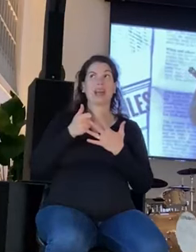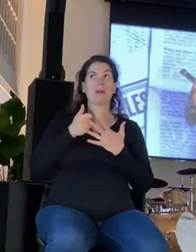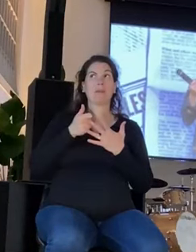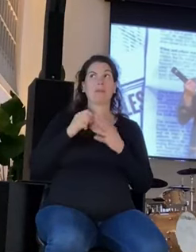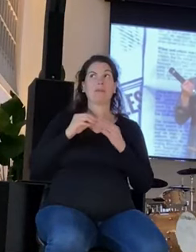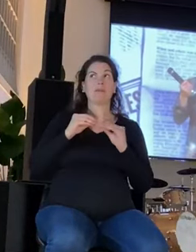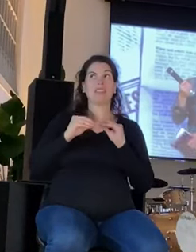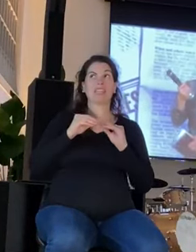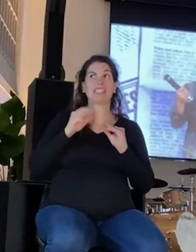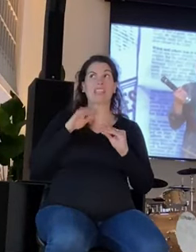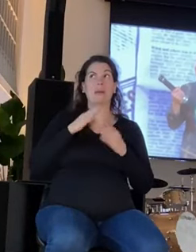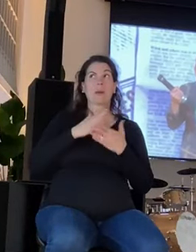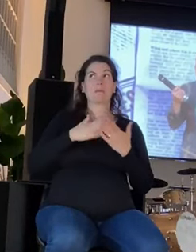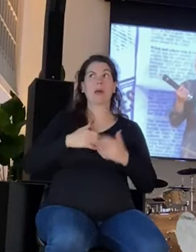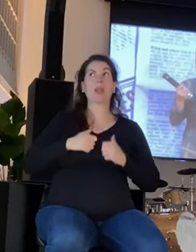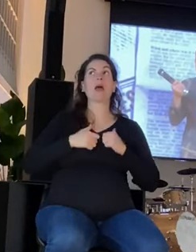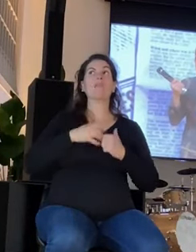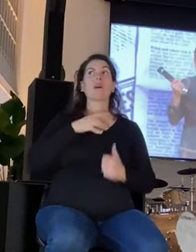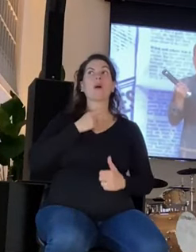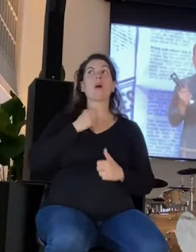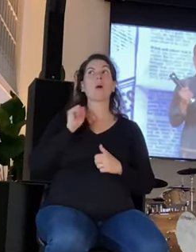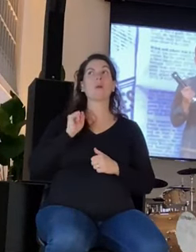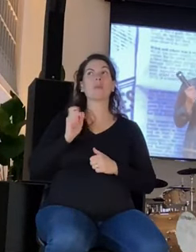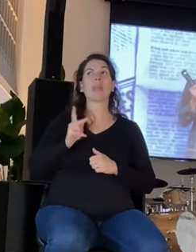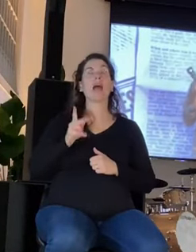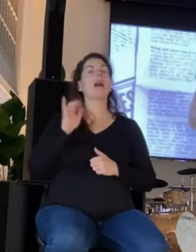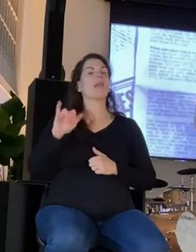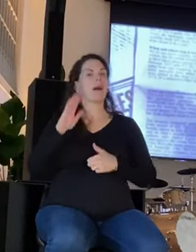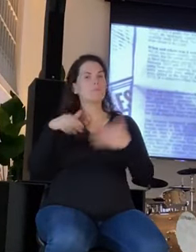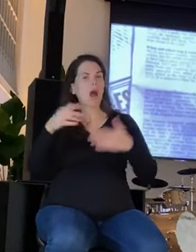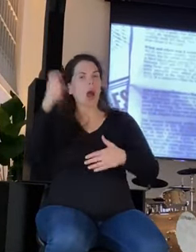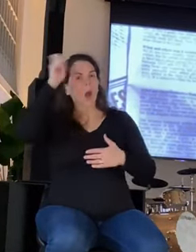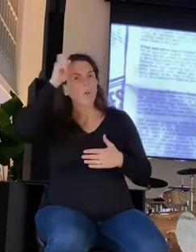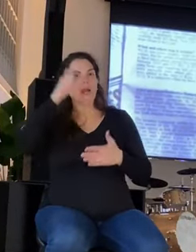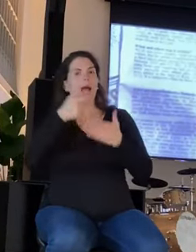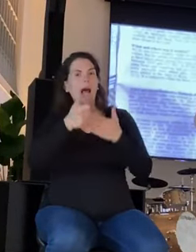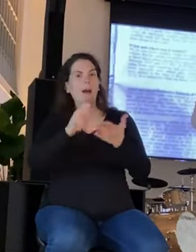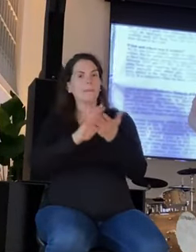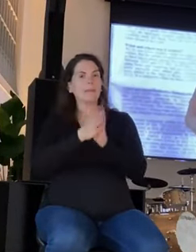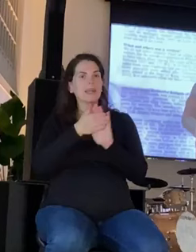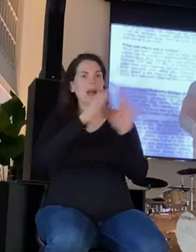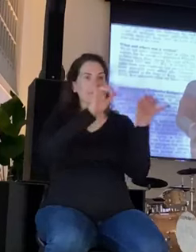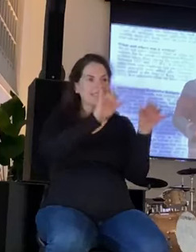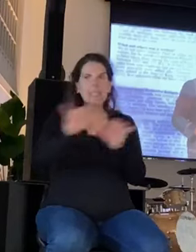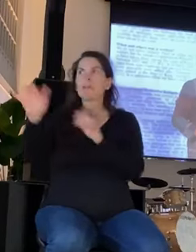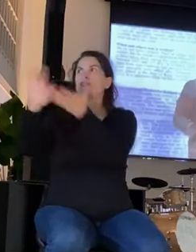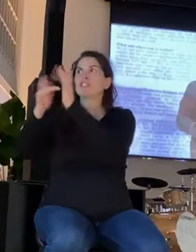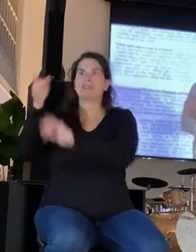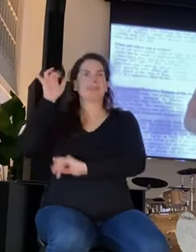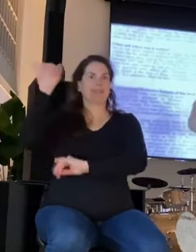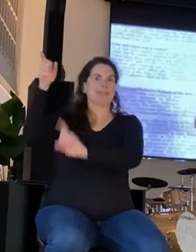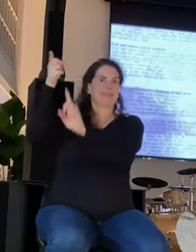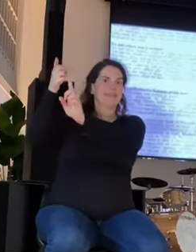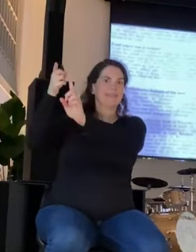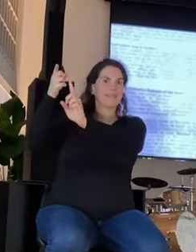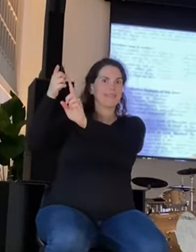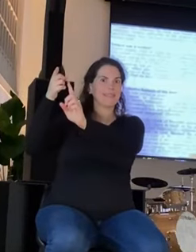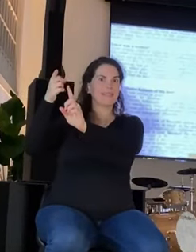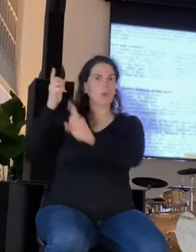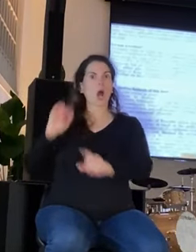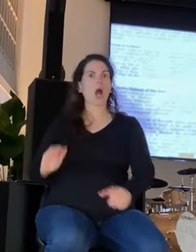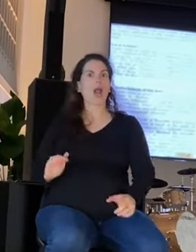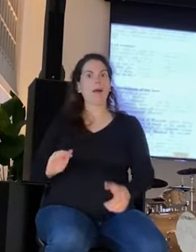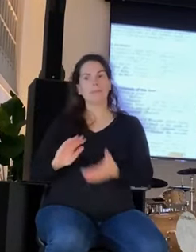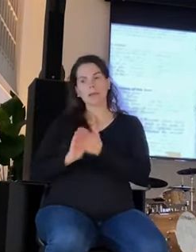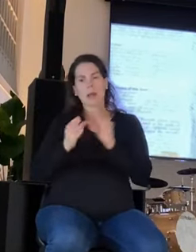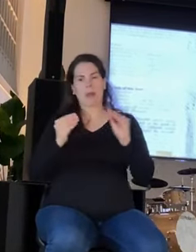Yep. See, this process of wisdom is actually helping you become more like Jesus. It's actually helping you grow up in